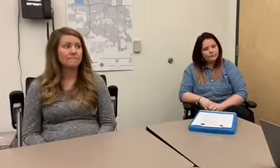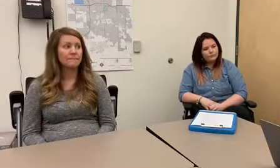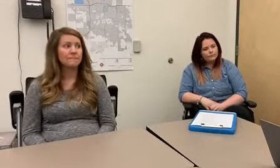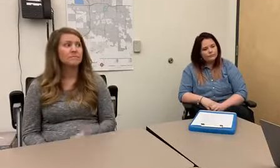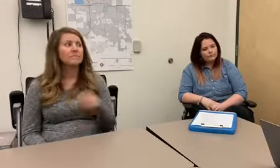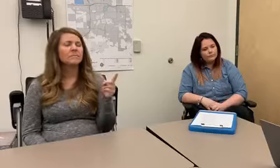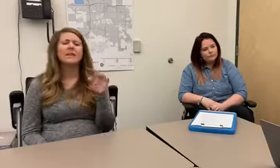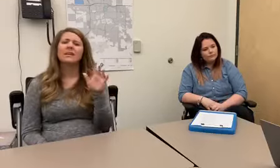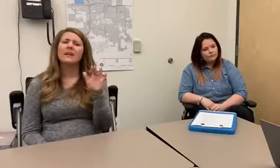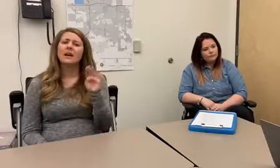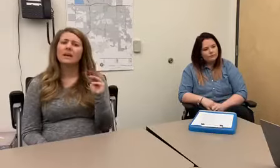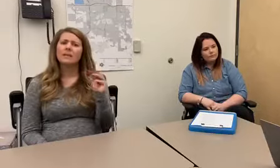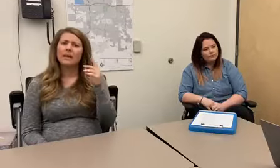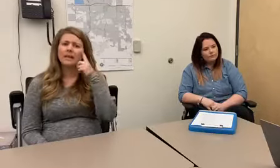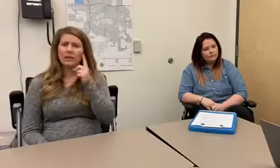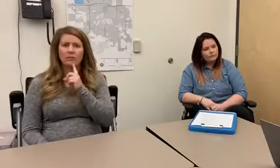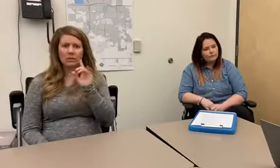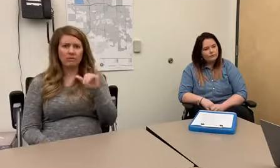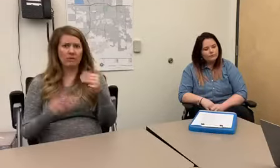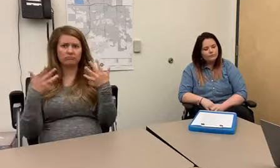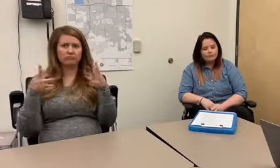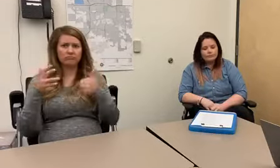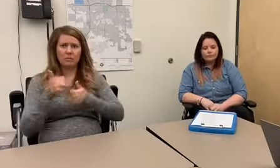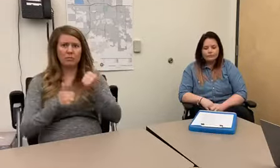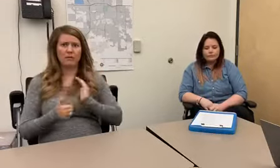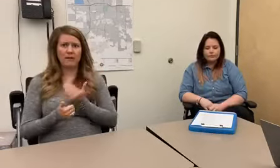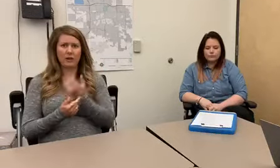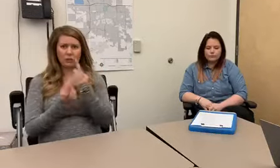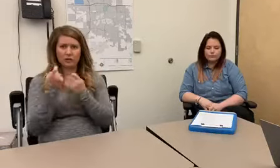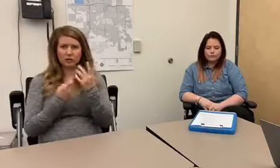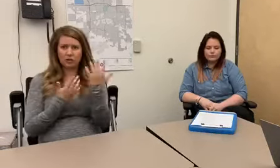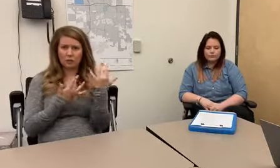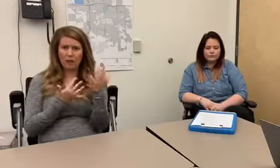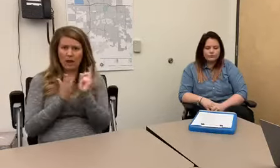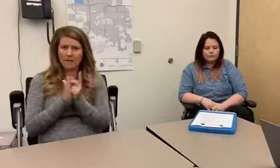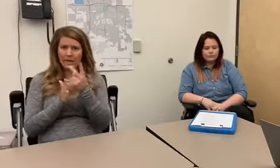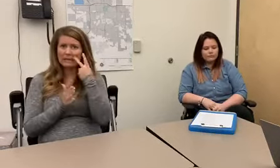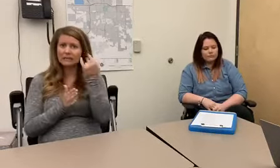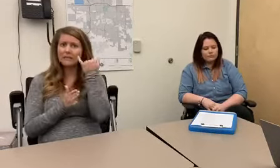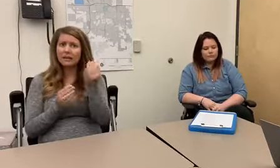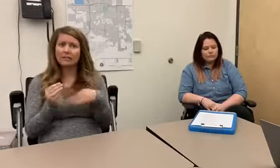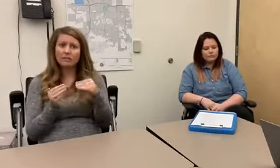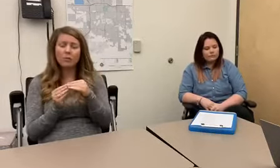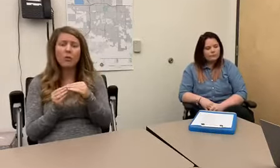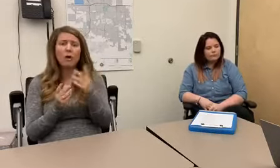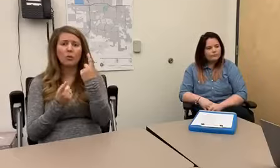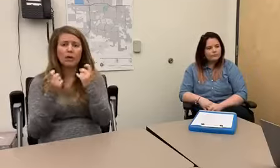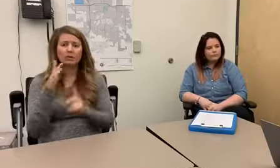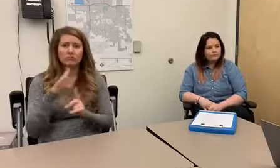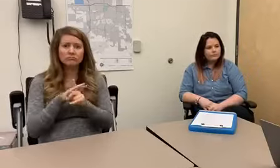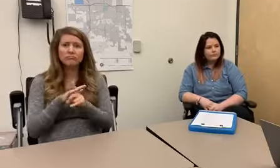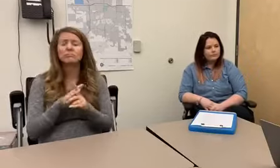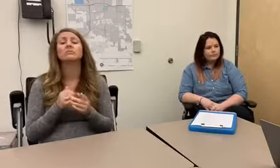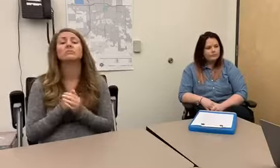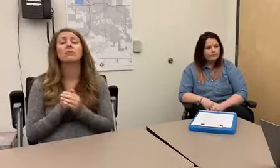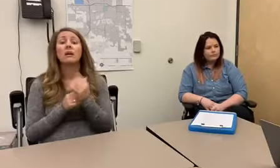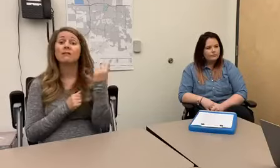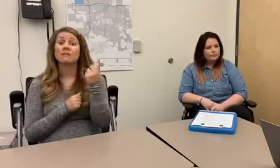I think that's most of our questions, so we'll kind of wait and see if there are some more that come in. In the meantime, something we didn't talk about were